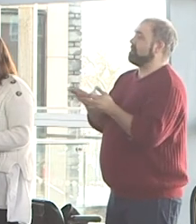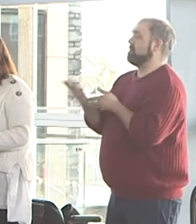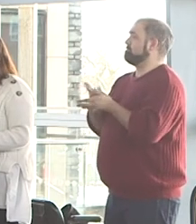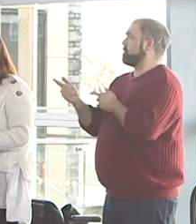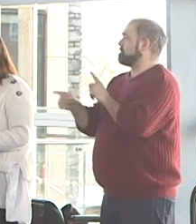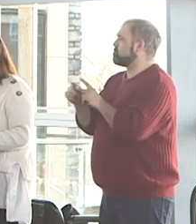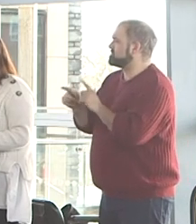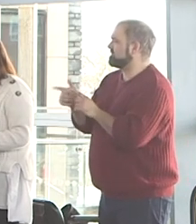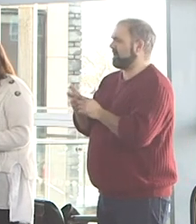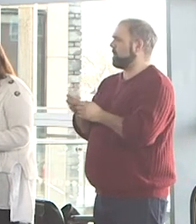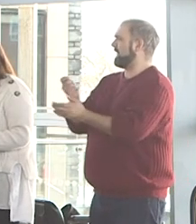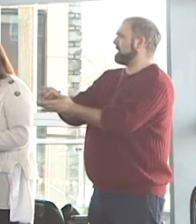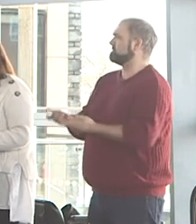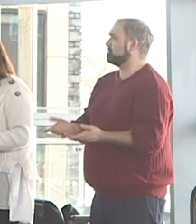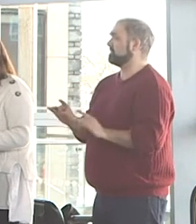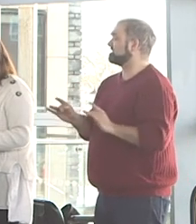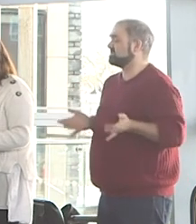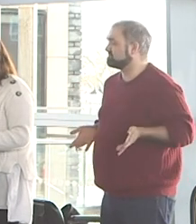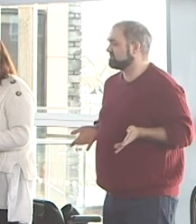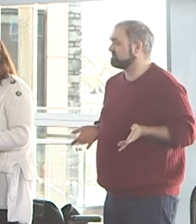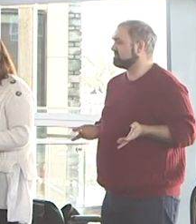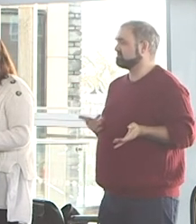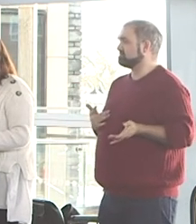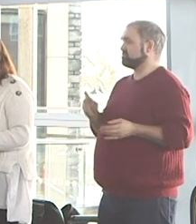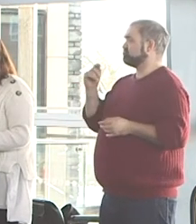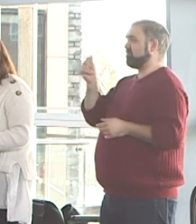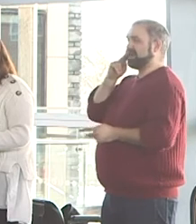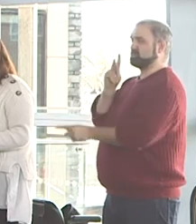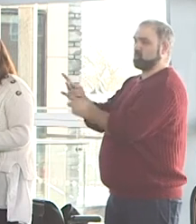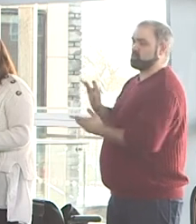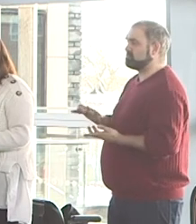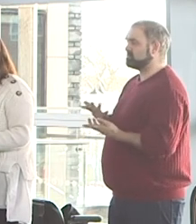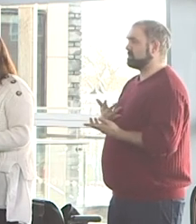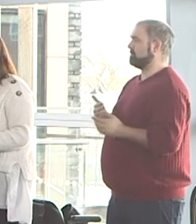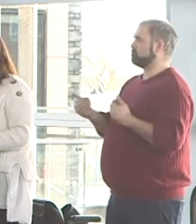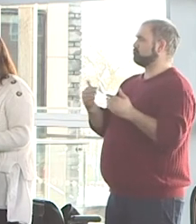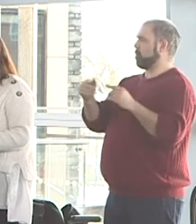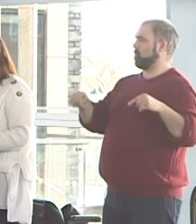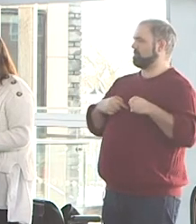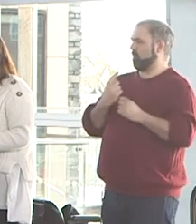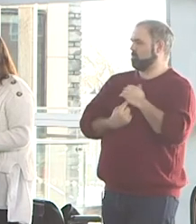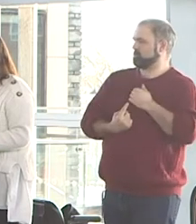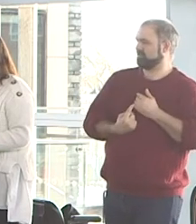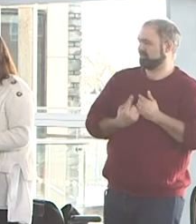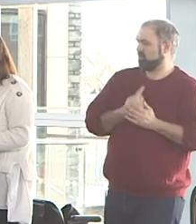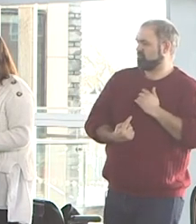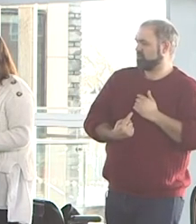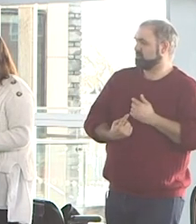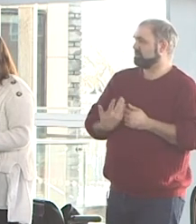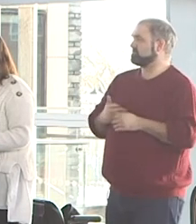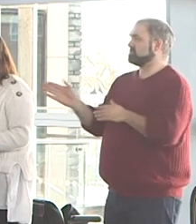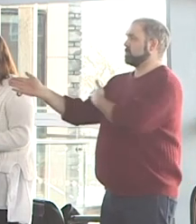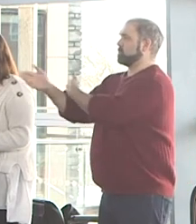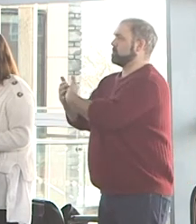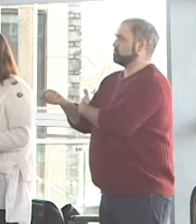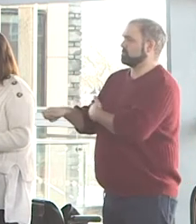our claims. But that's about it. I rarely saw them. We all kept in our rooms. We were all alone, but at least I could close the